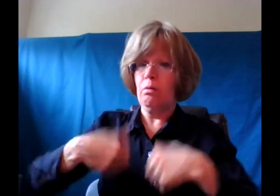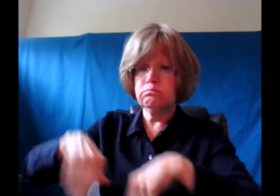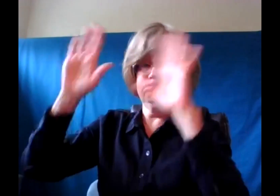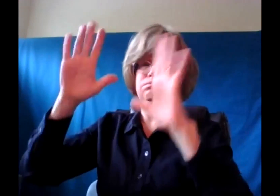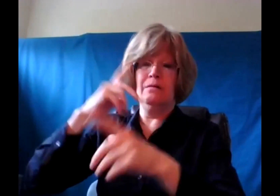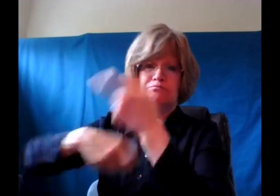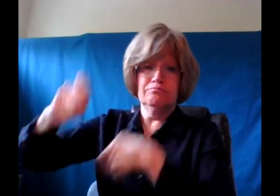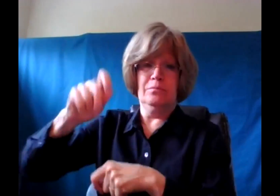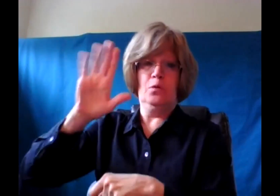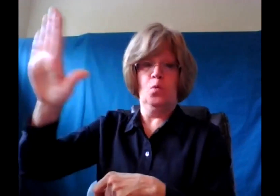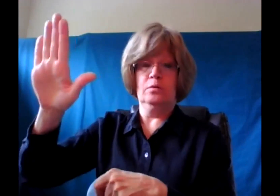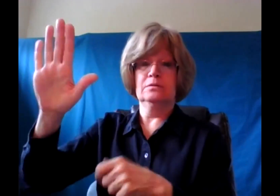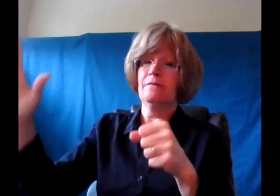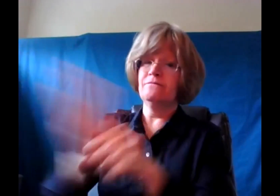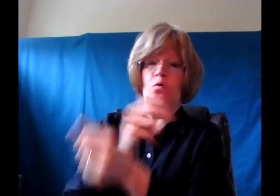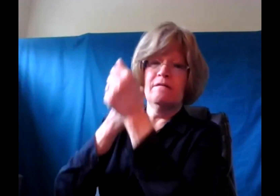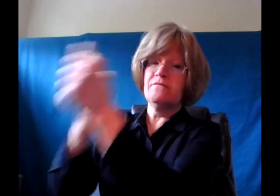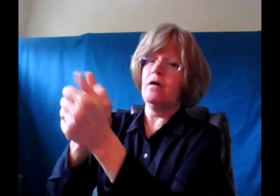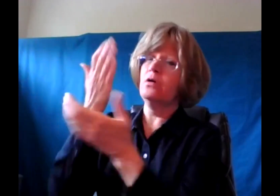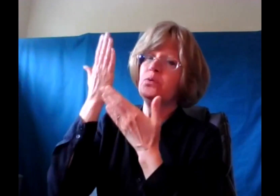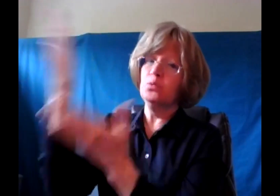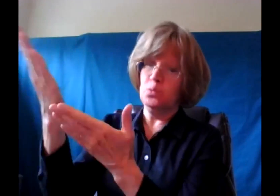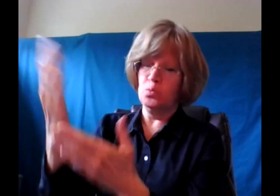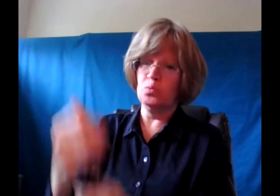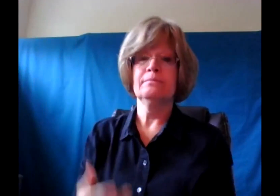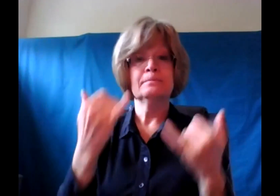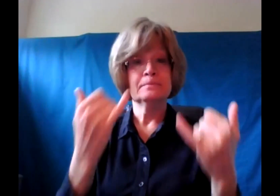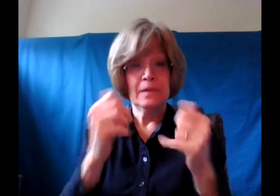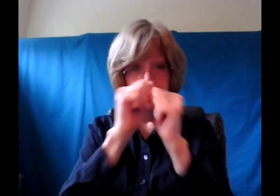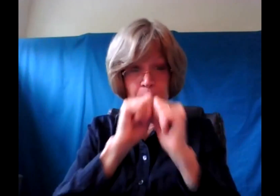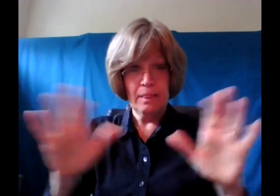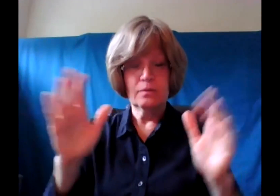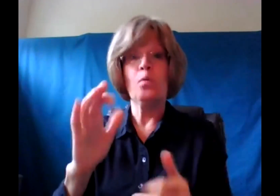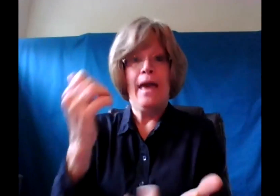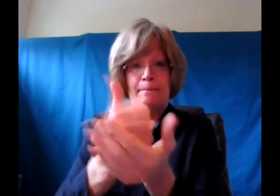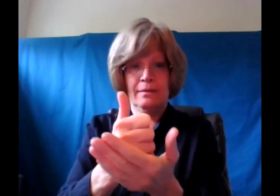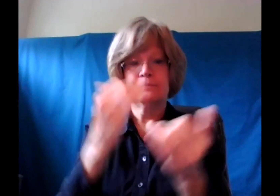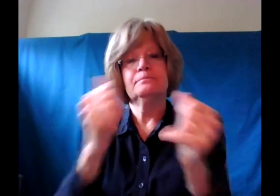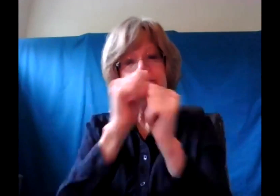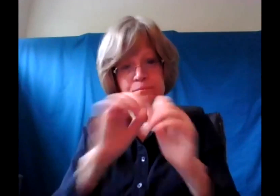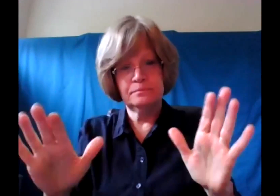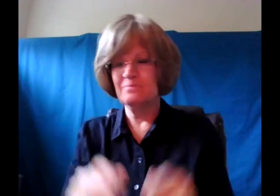yours in order to fully follow you. Amen.